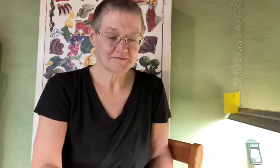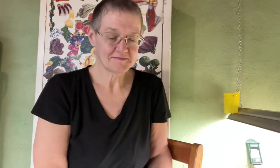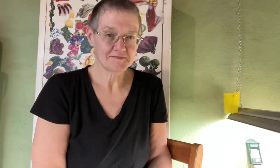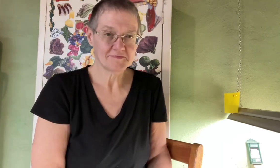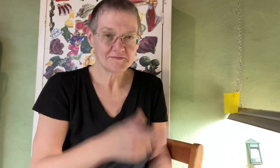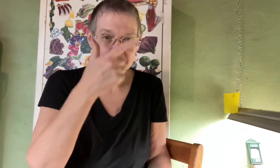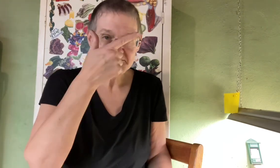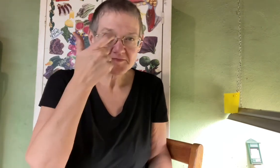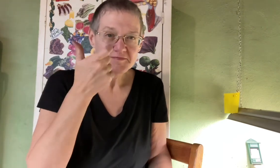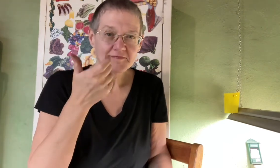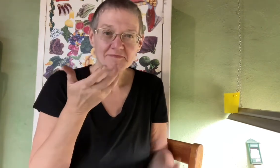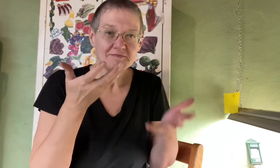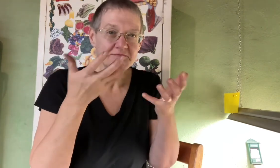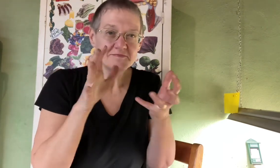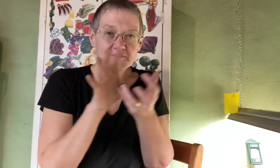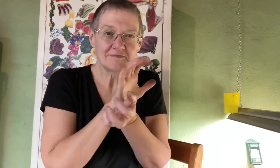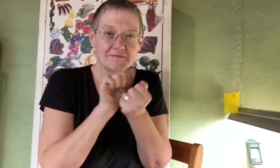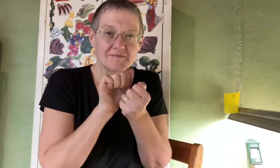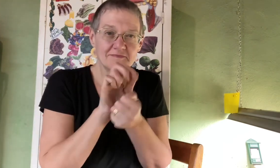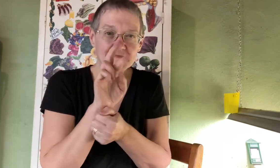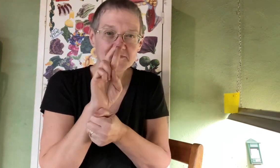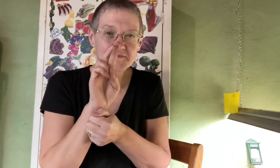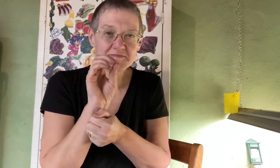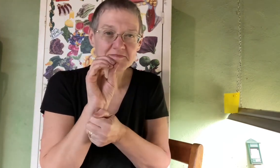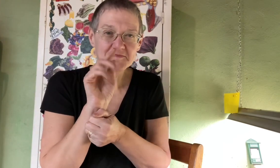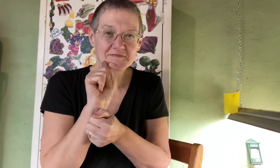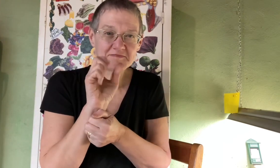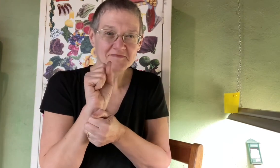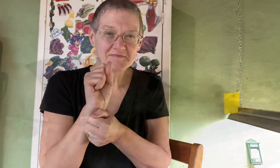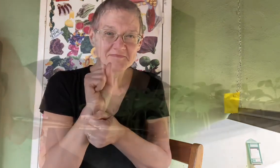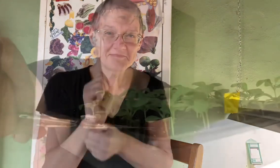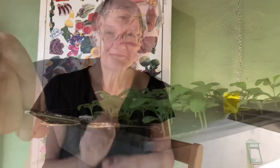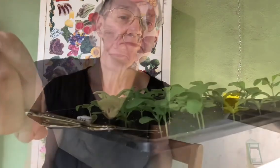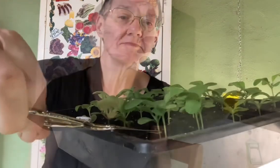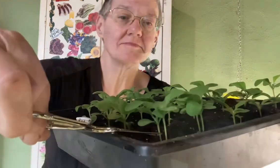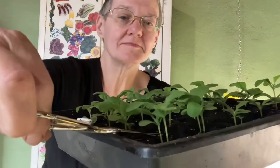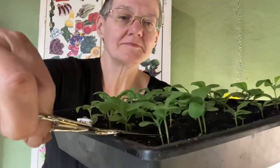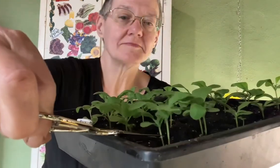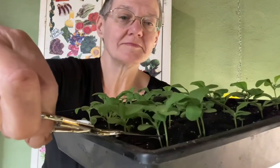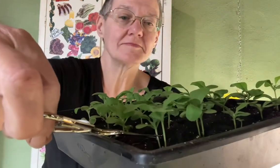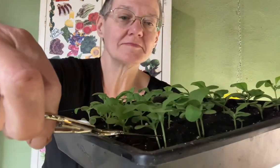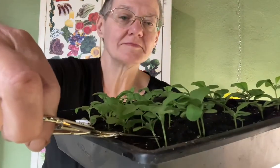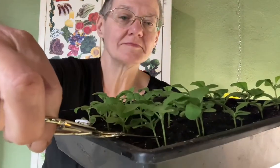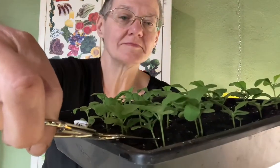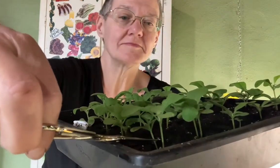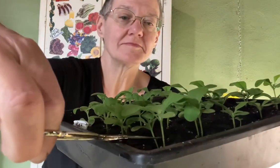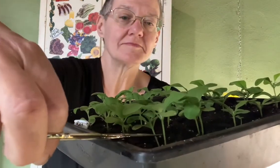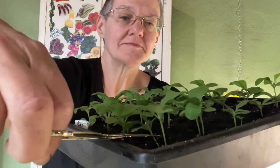embroidery scissors because I don't want to damage the roots by pulling up the extra seedlings.